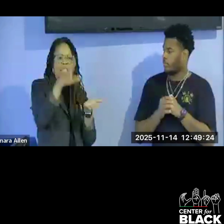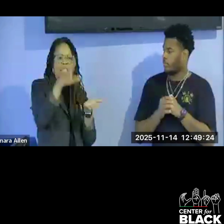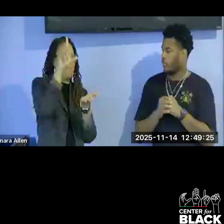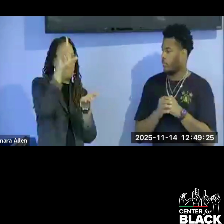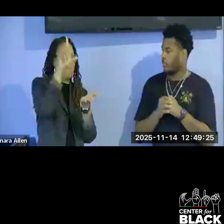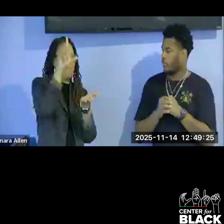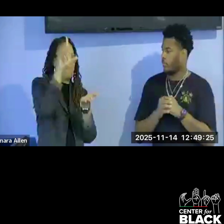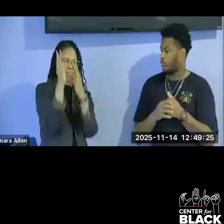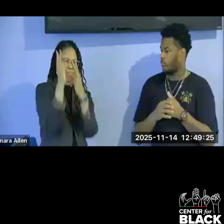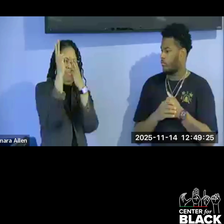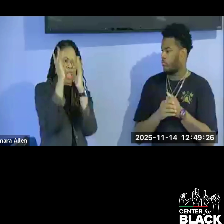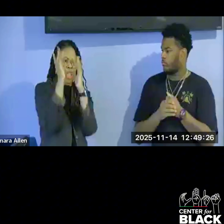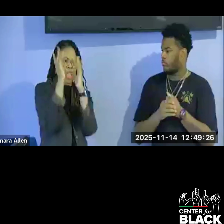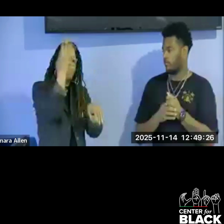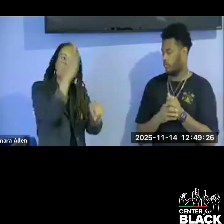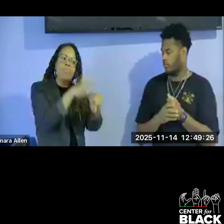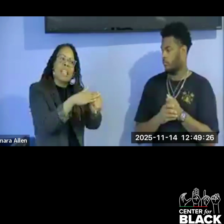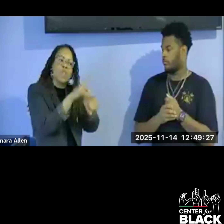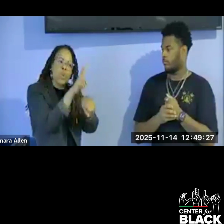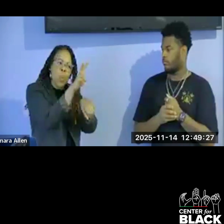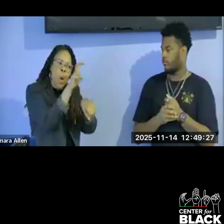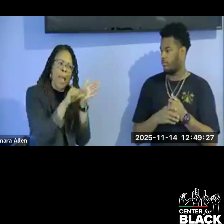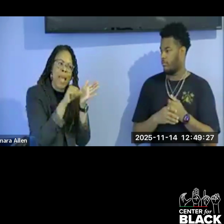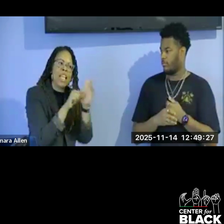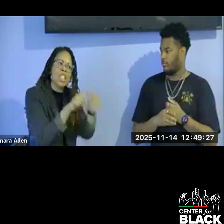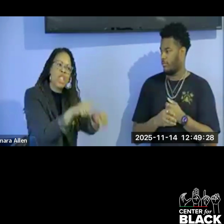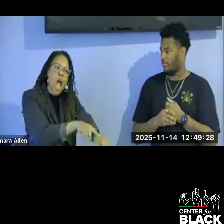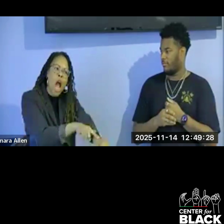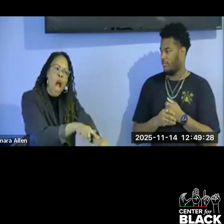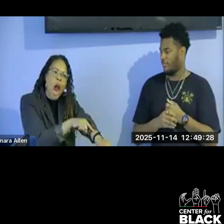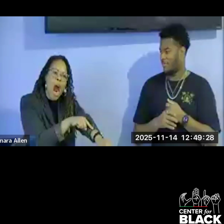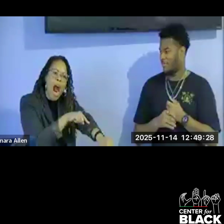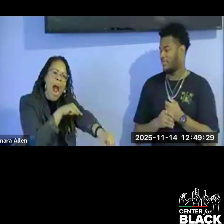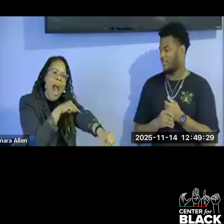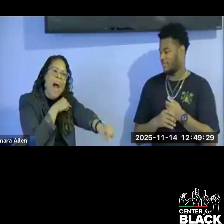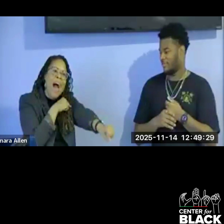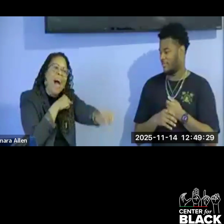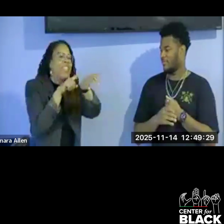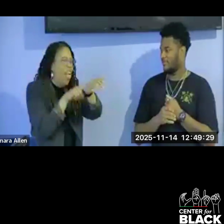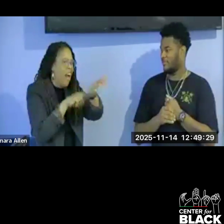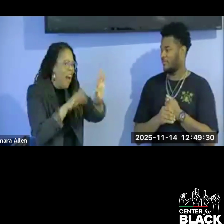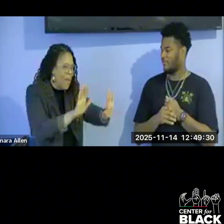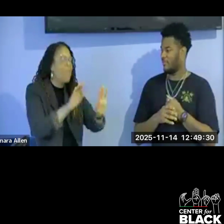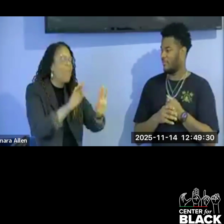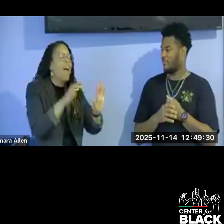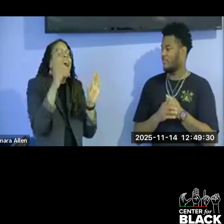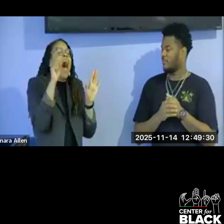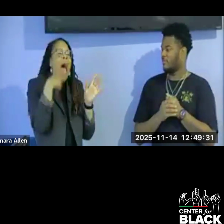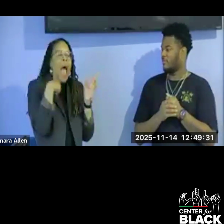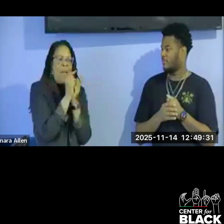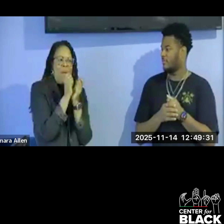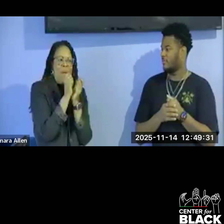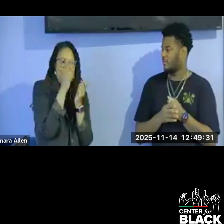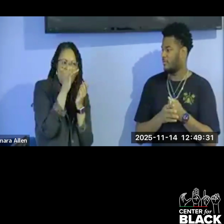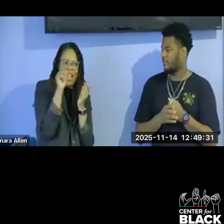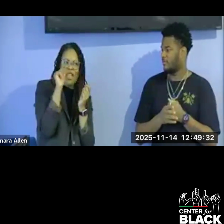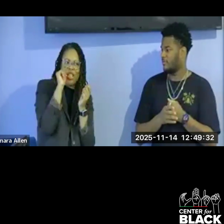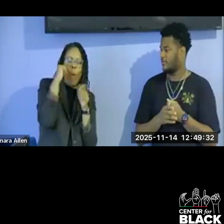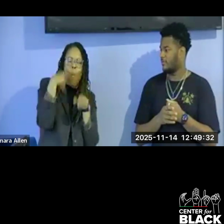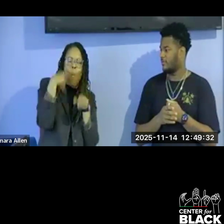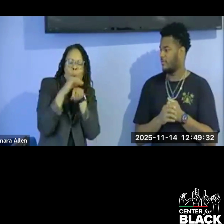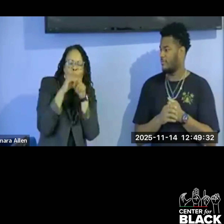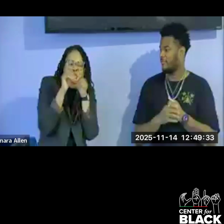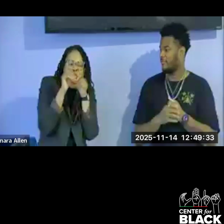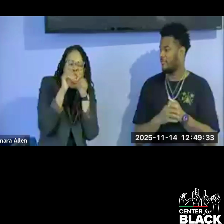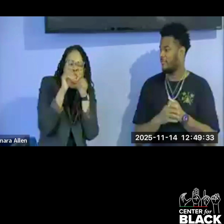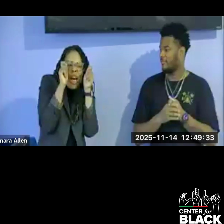Well, I want to answer your second question. My dissertation is made public. Now, I do want to warn you, it is long. It's almost 200 pages.